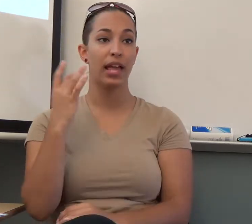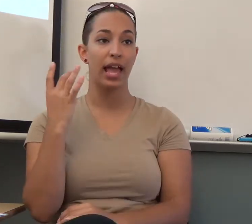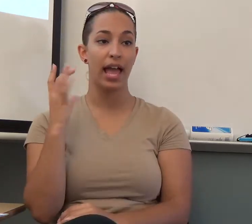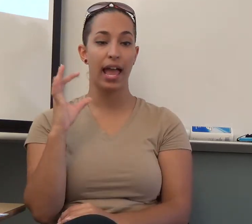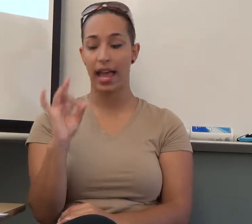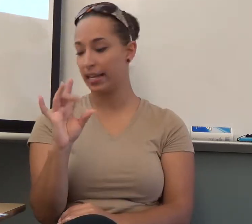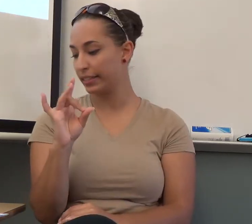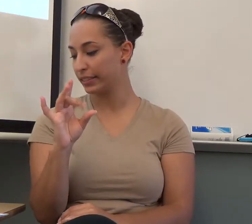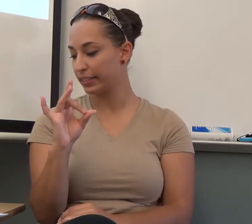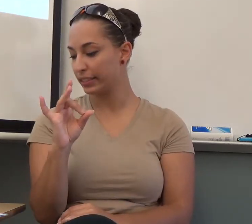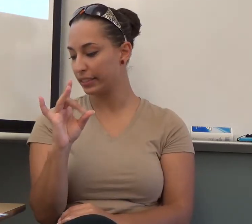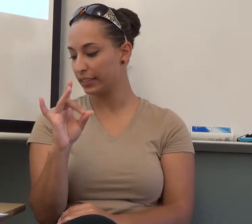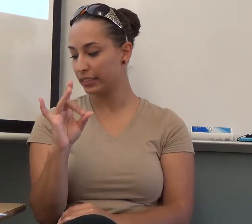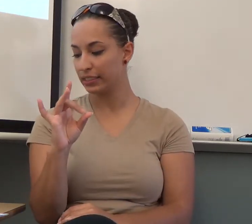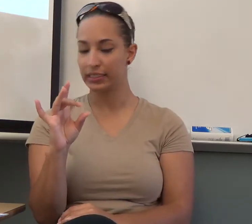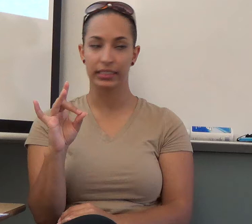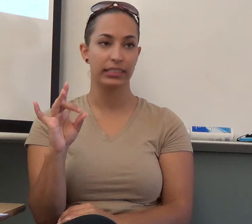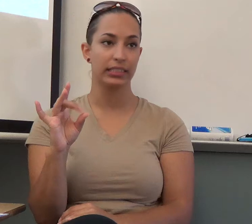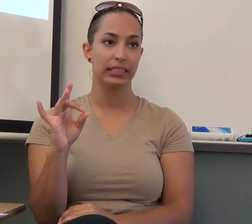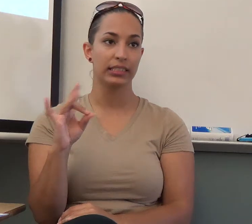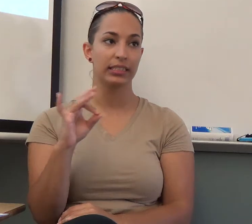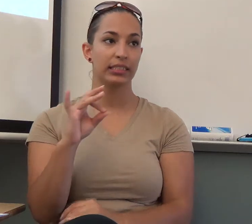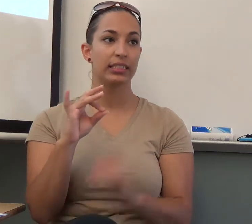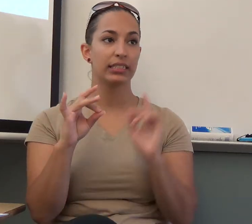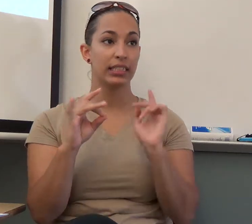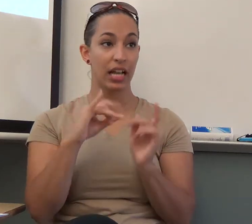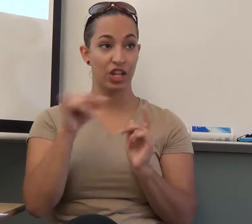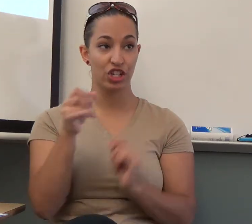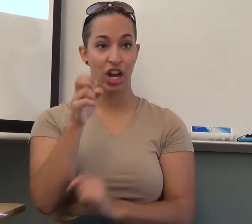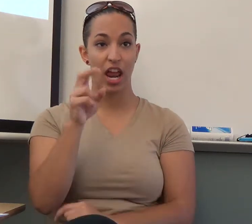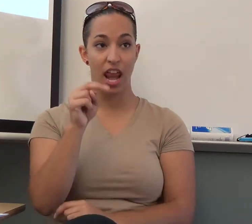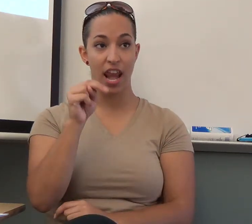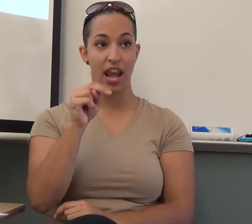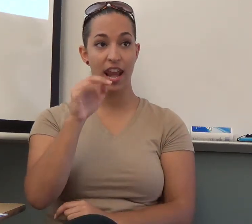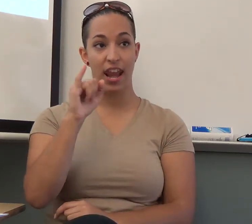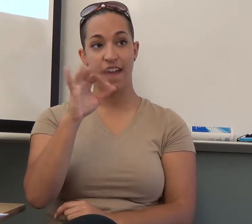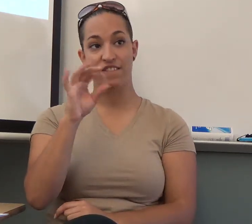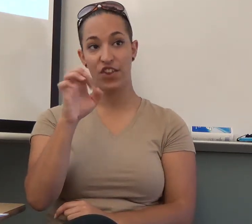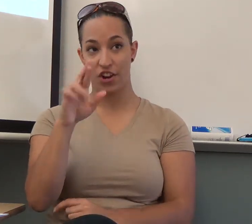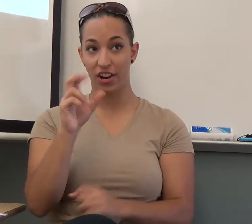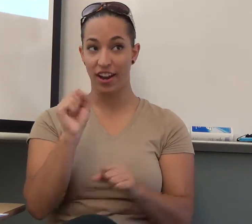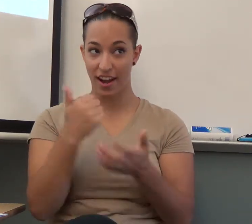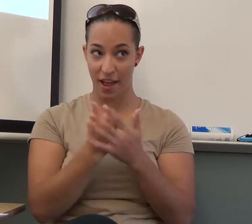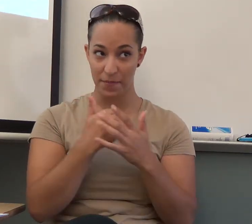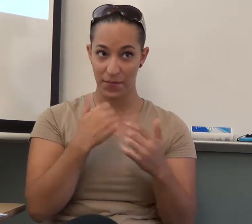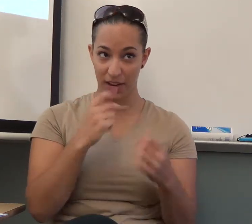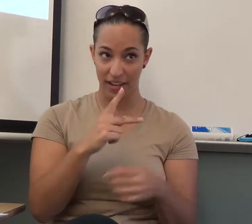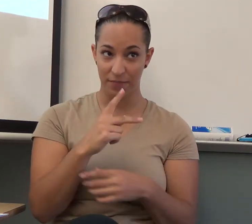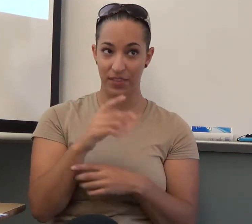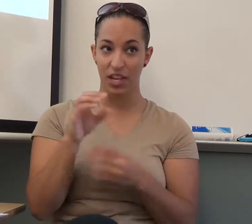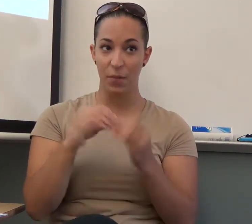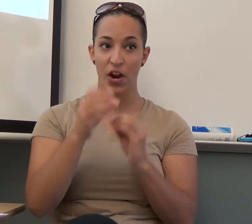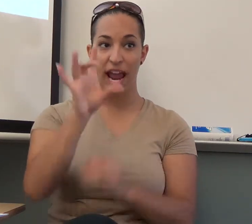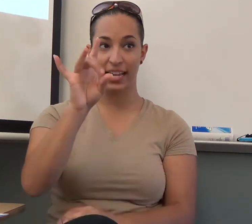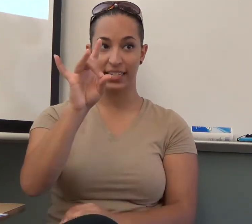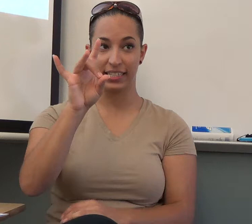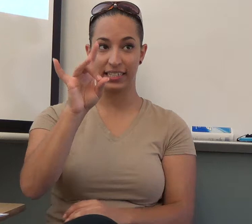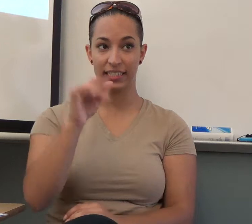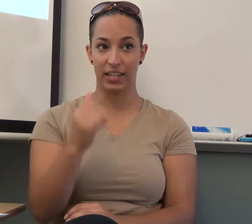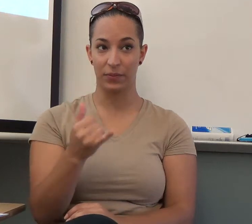Who would like to help me out here? Jennifer. Jennifer, you could use doing one today. I could see it. You ready? Got it? Number 8. People